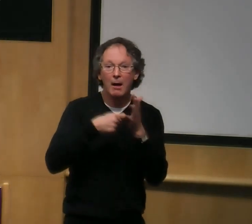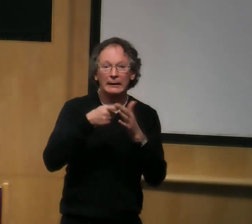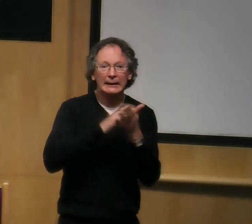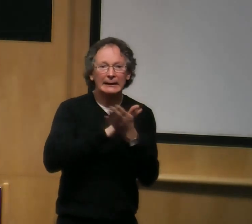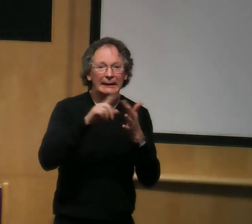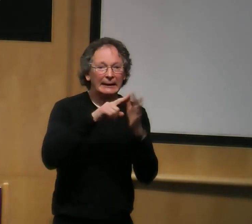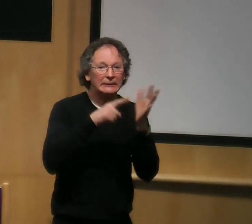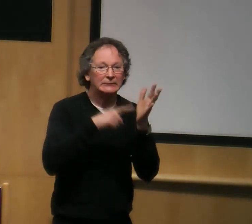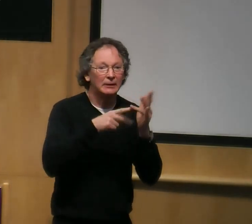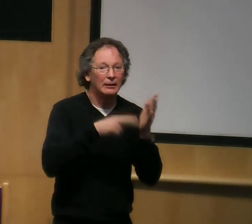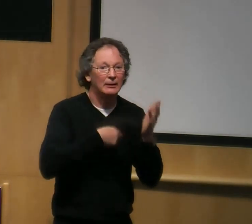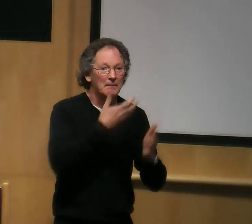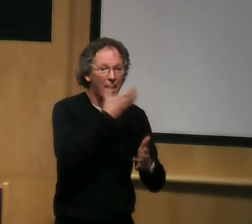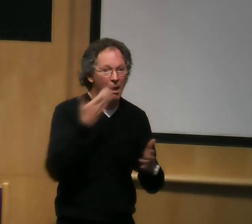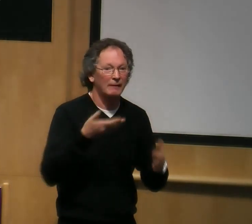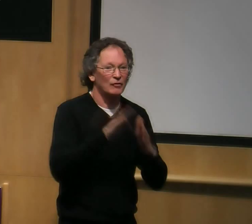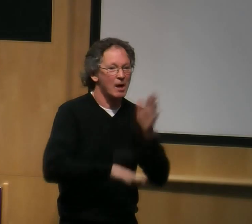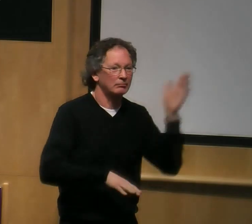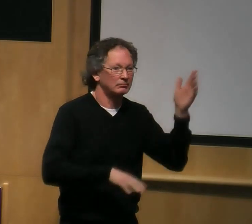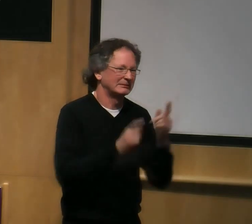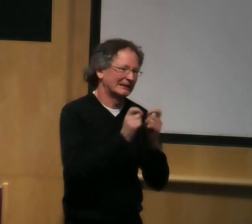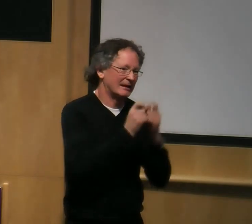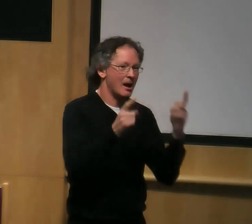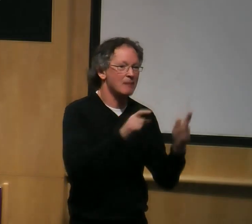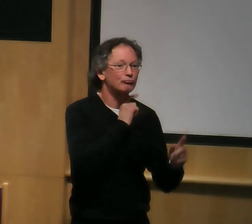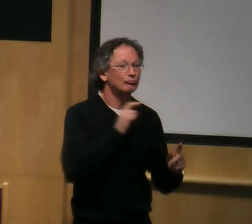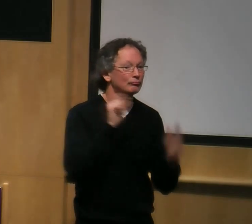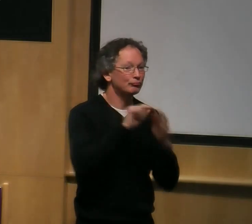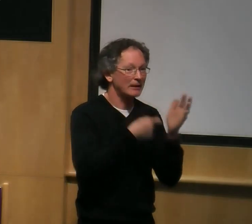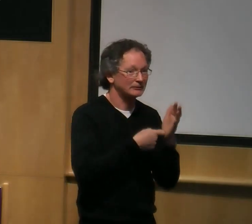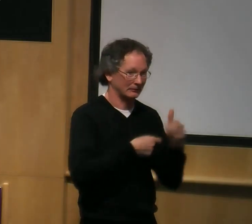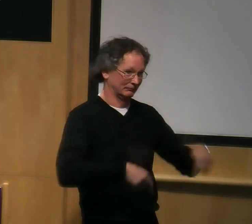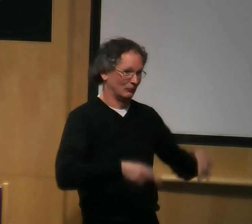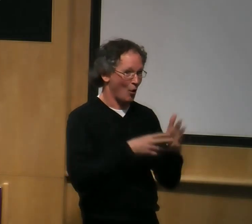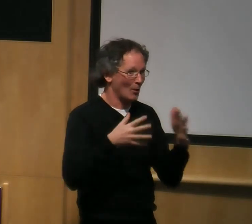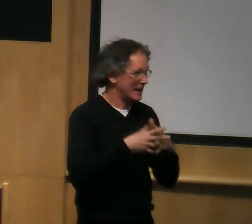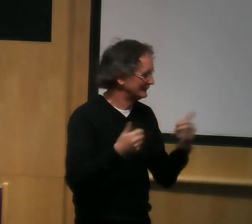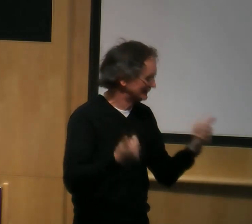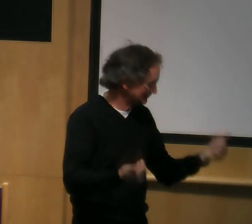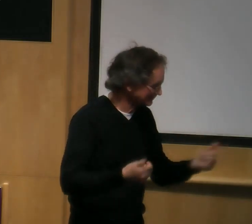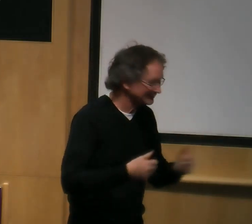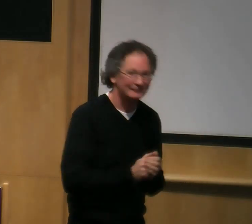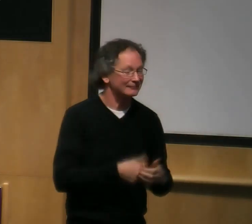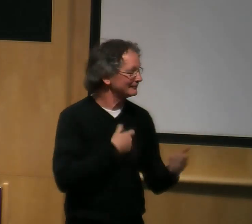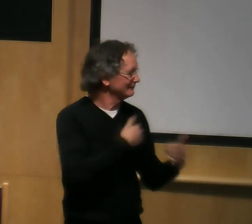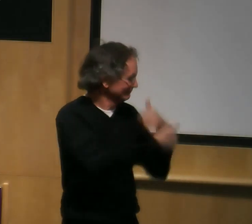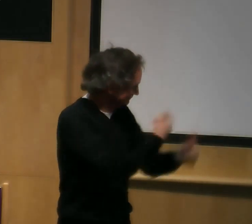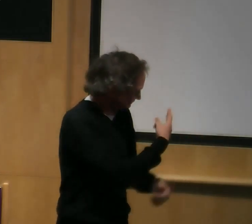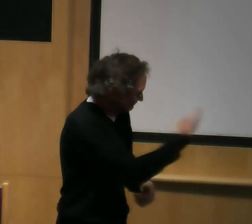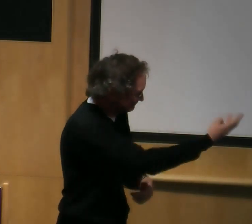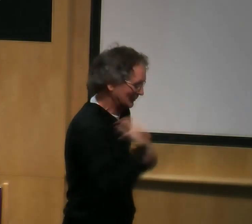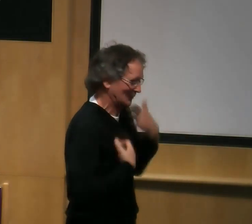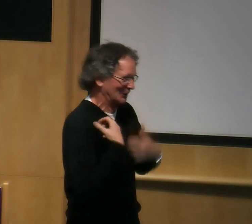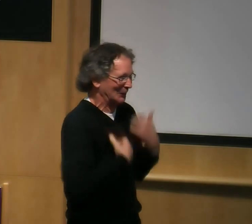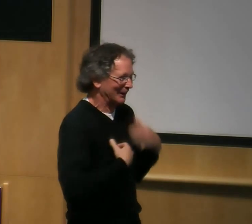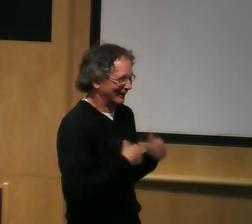I'm Mark Heaton. Mark, I'm from close to Preston in the Northwest. Congratulations to the three